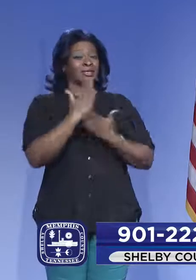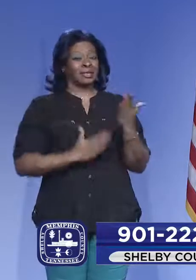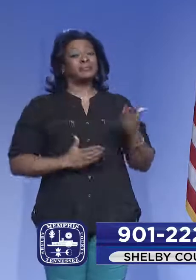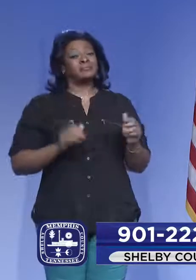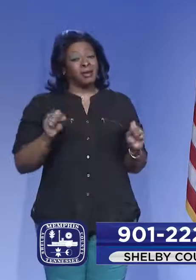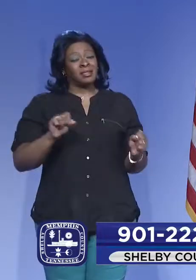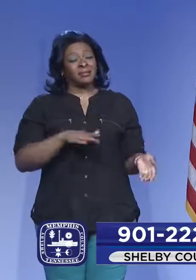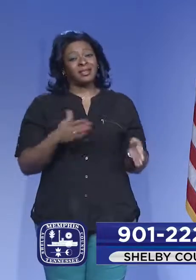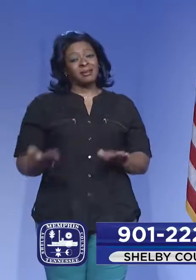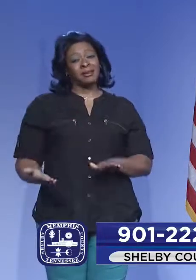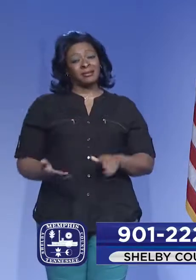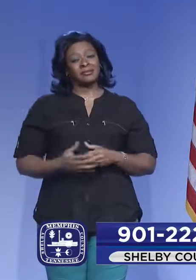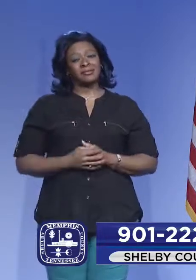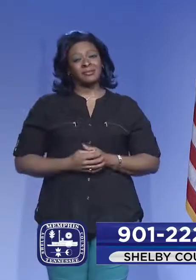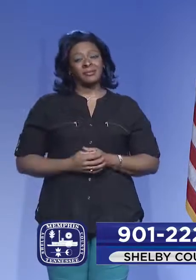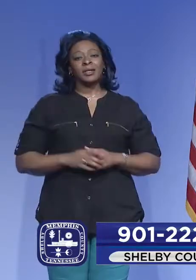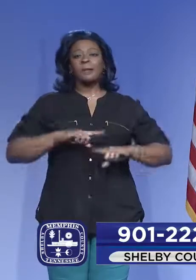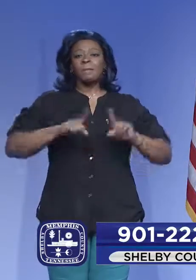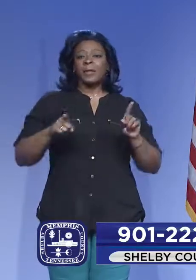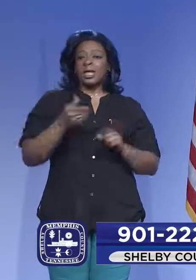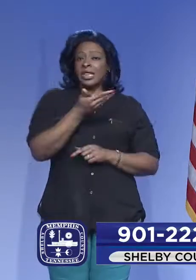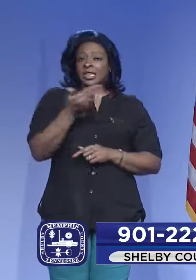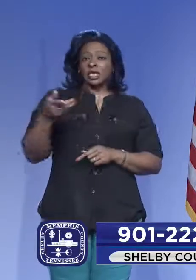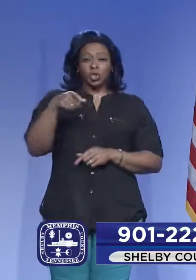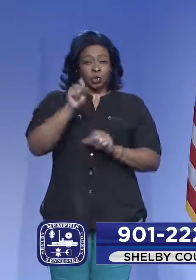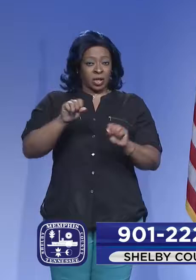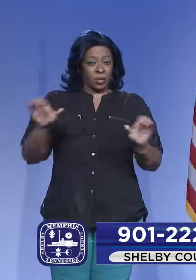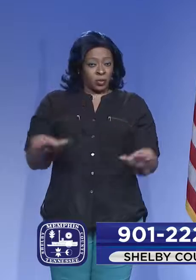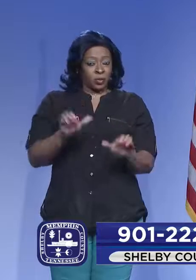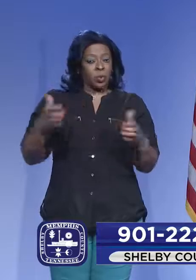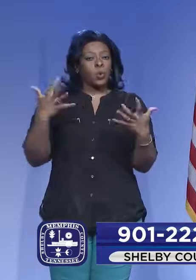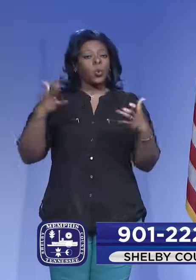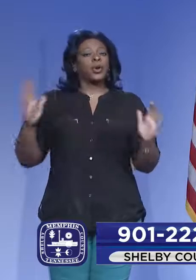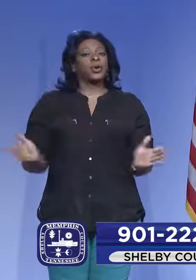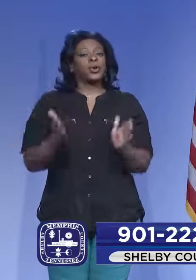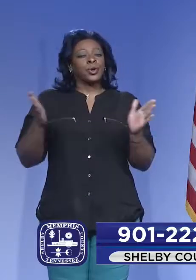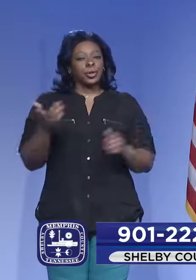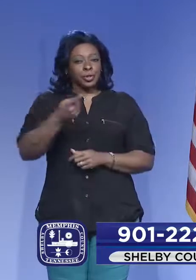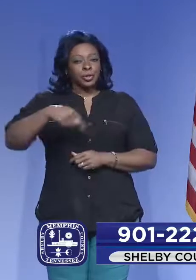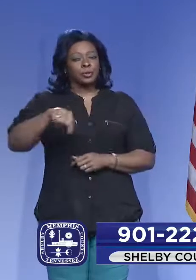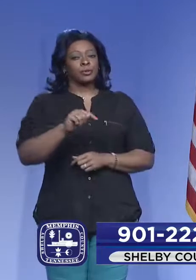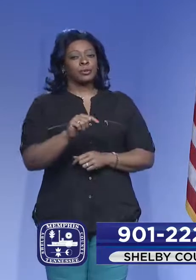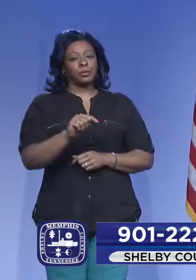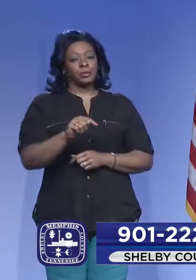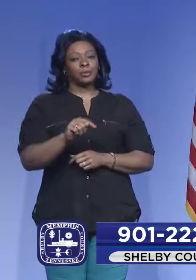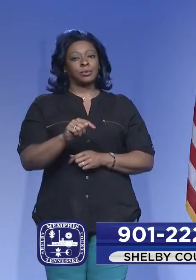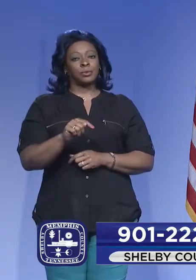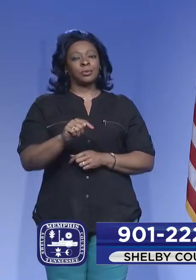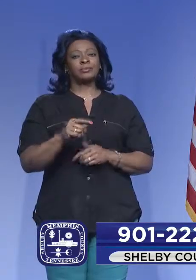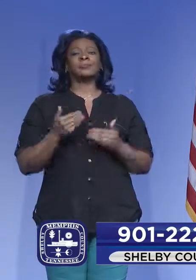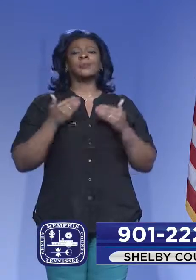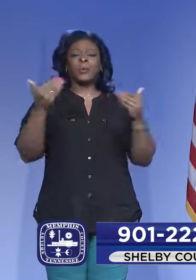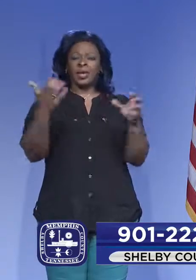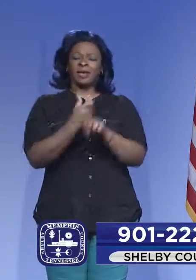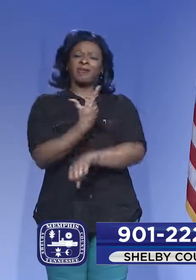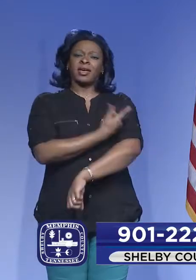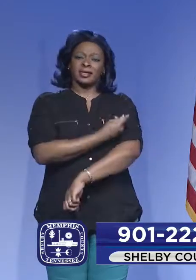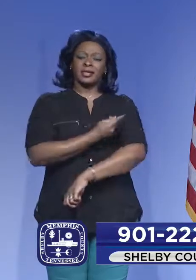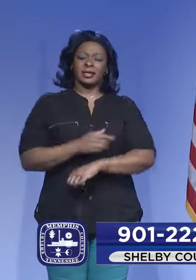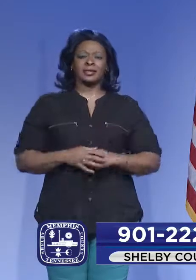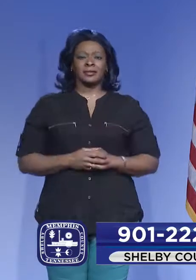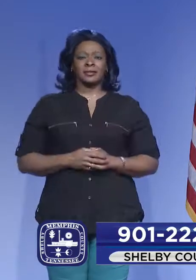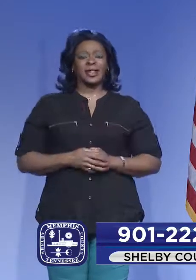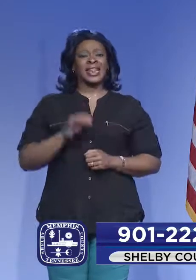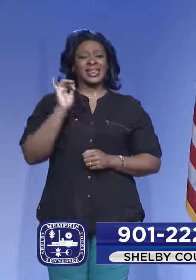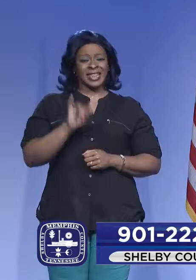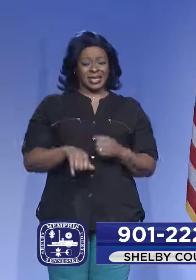die. But there are some things that you can do, and I want to urge you. Get vaccinated.